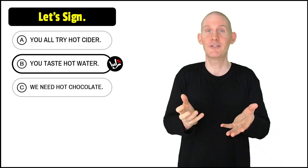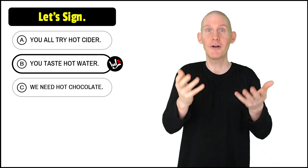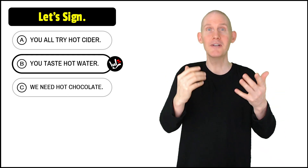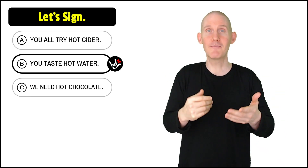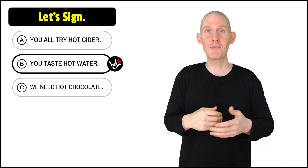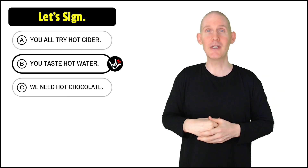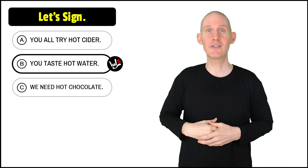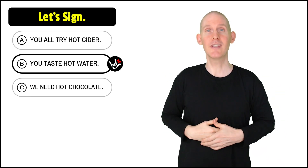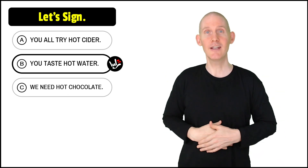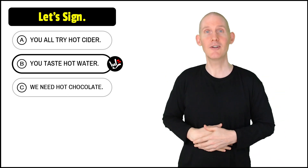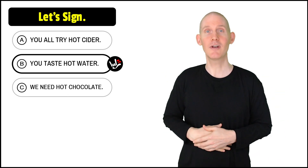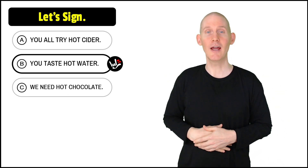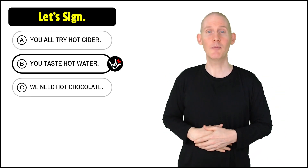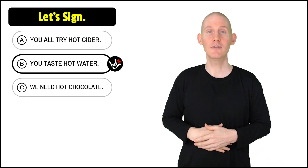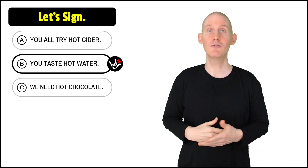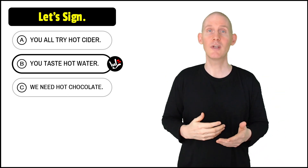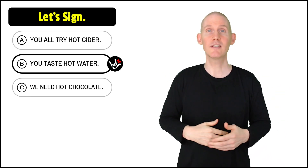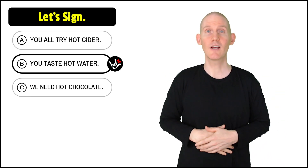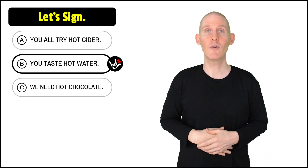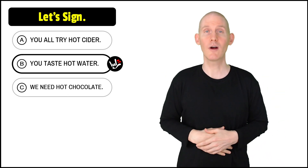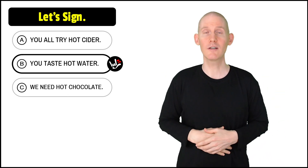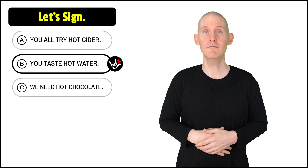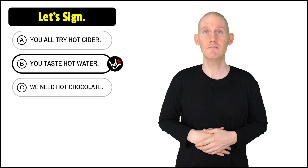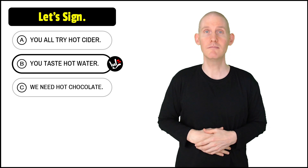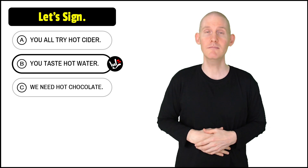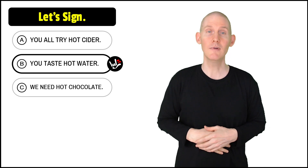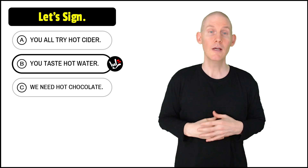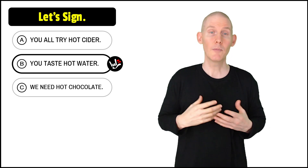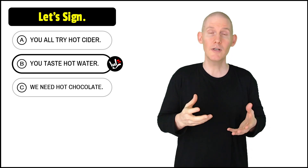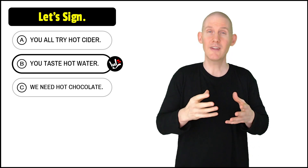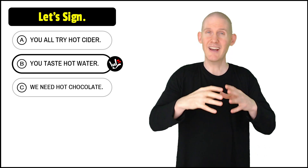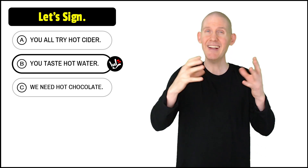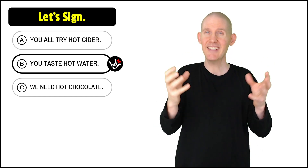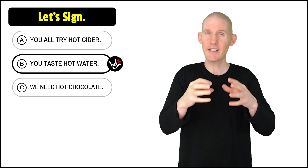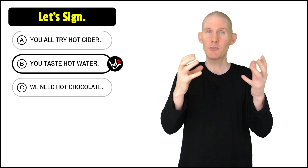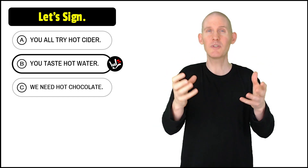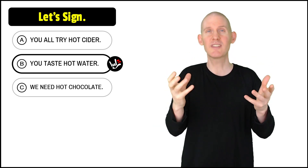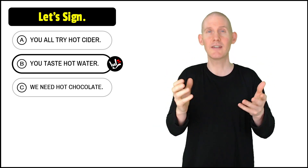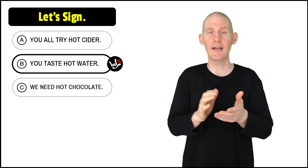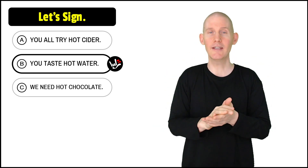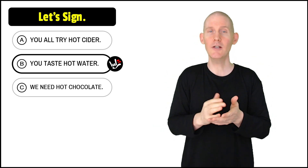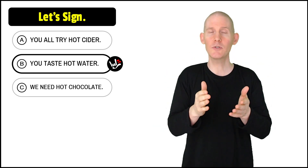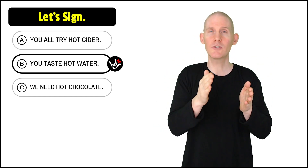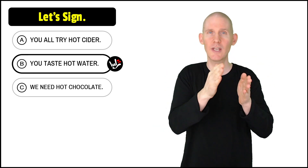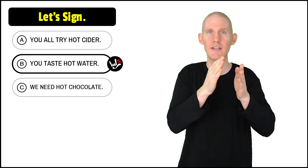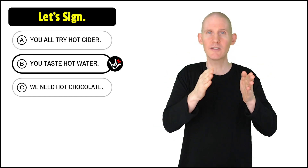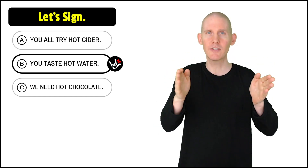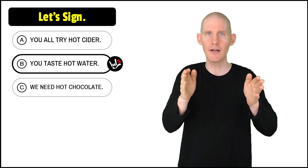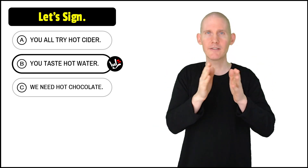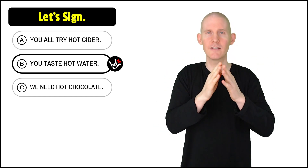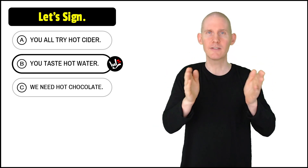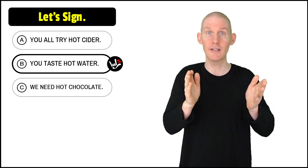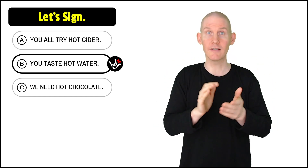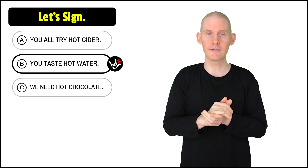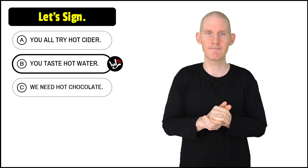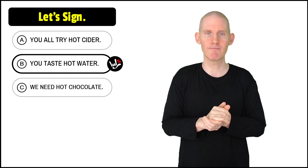sharing information that, it happened, you taste hot water. But the context will decide. Here, we're just getting the signs and the sentence.